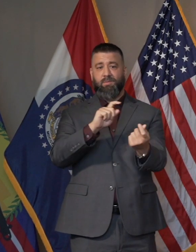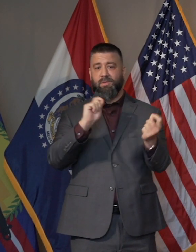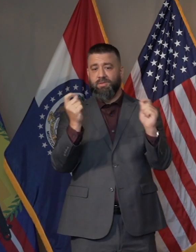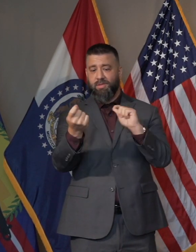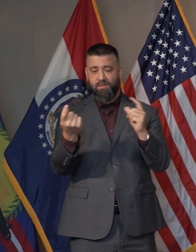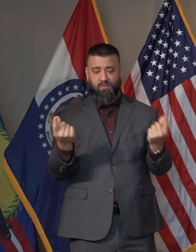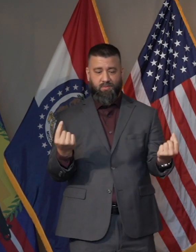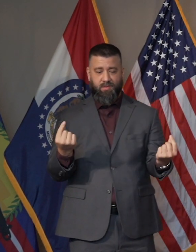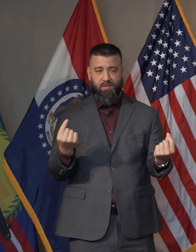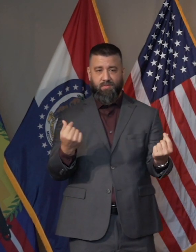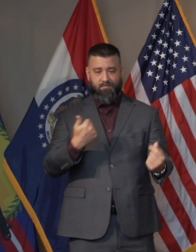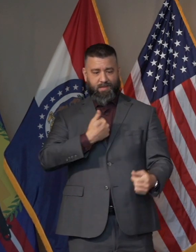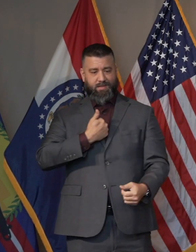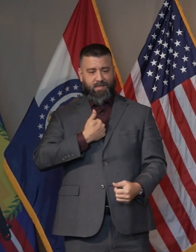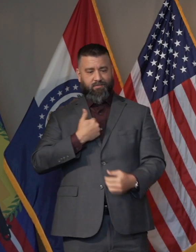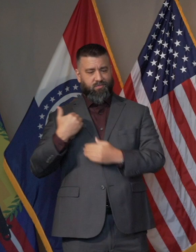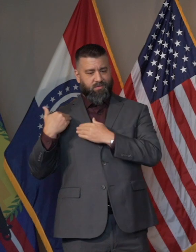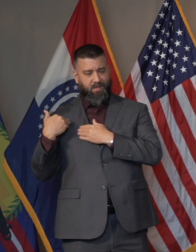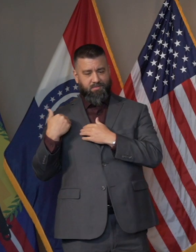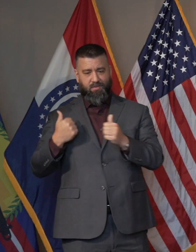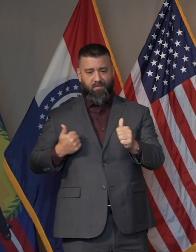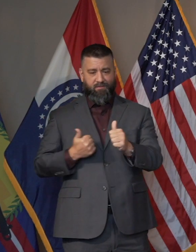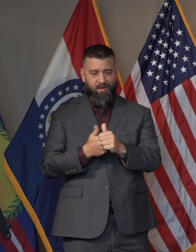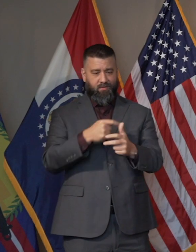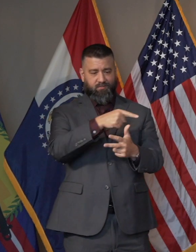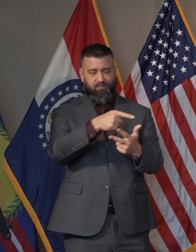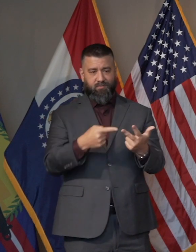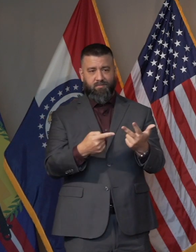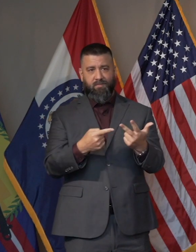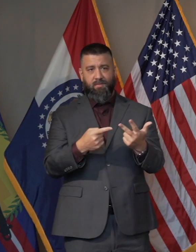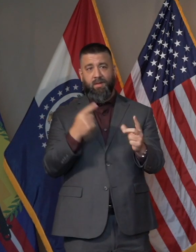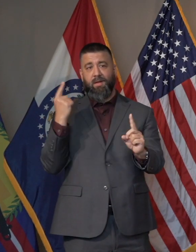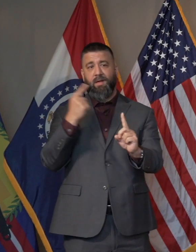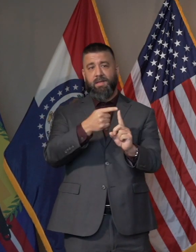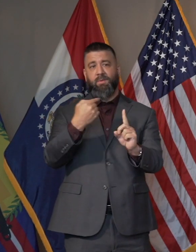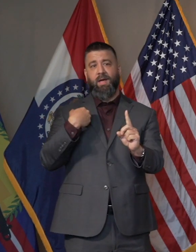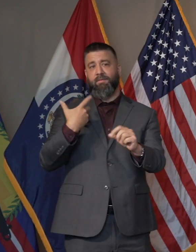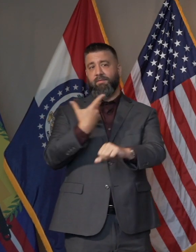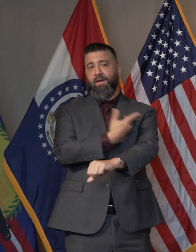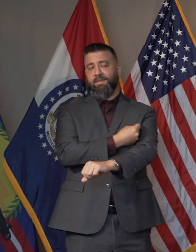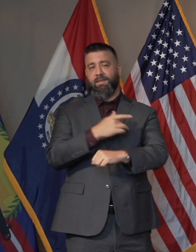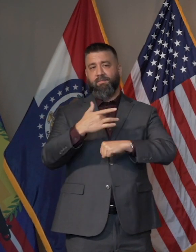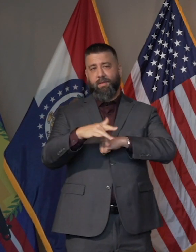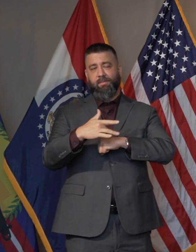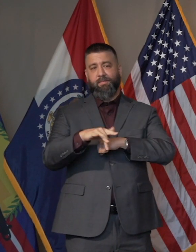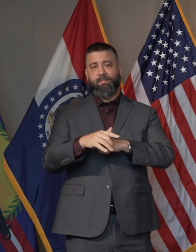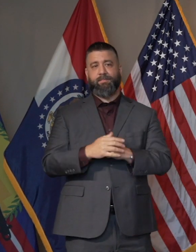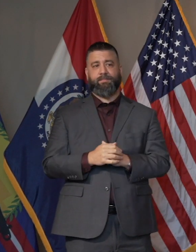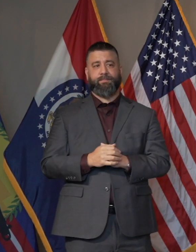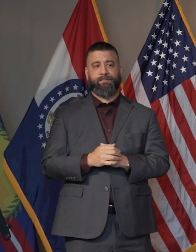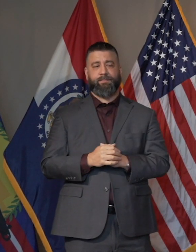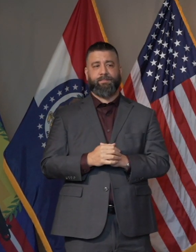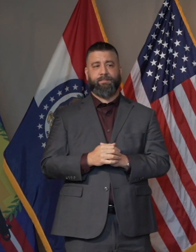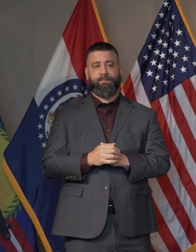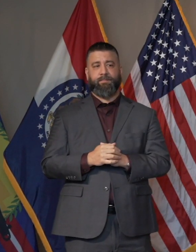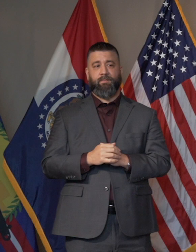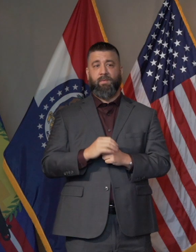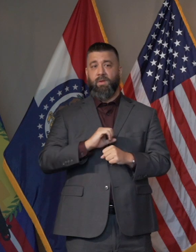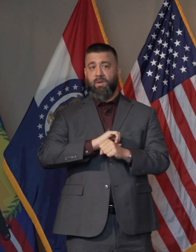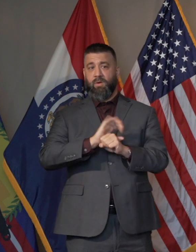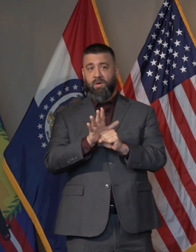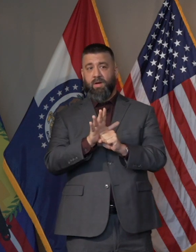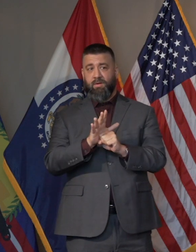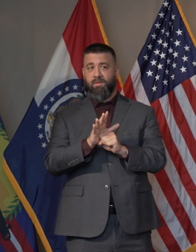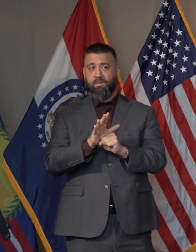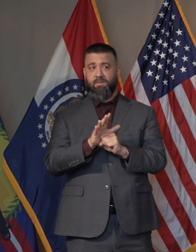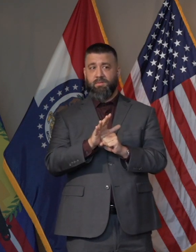do as individuals, till we follow our public health guidelines, and until we have a vaccine. When this virus is already